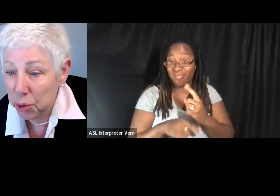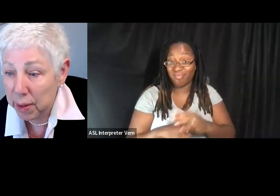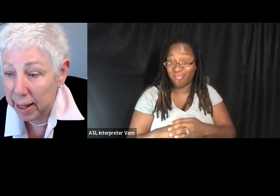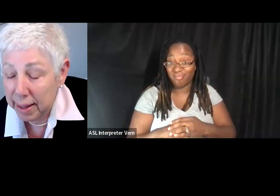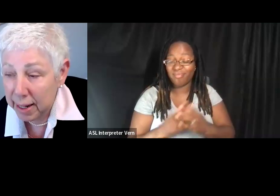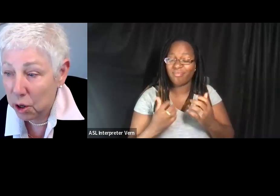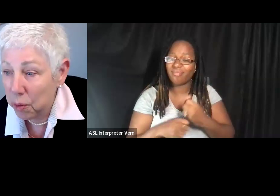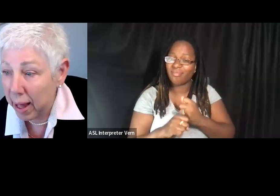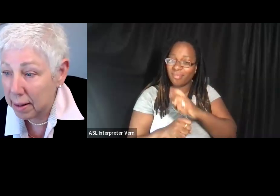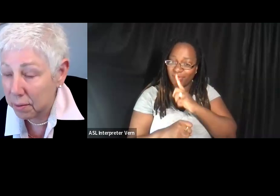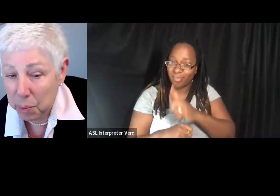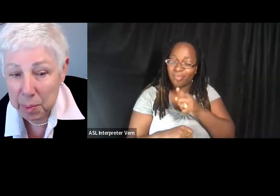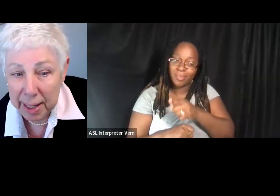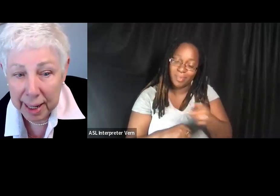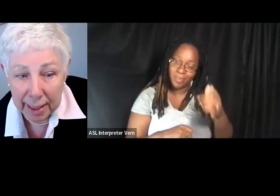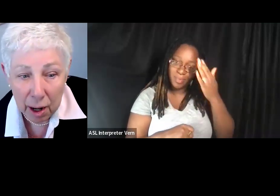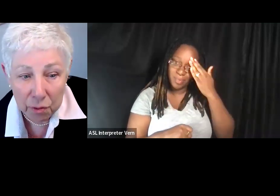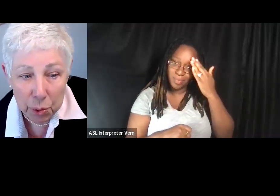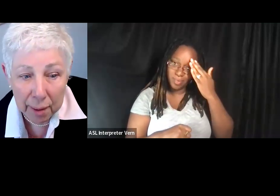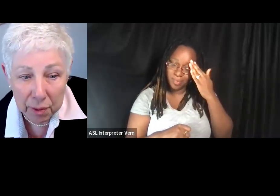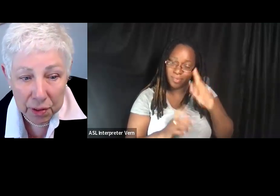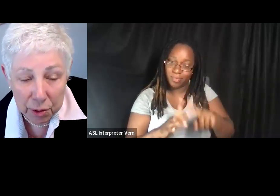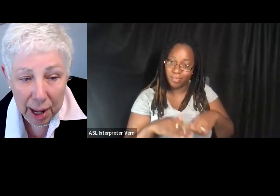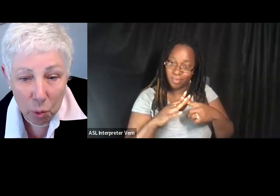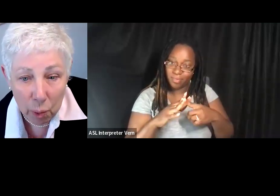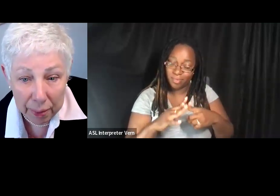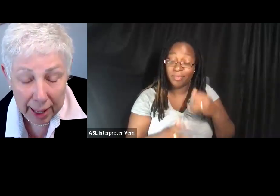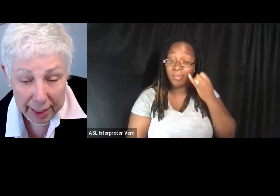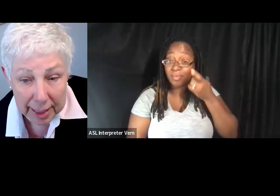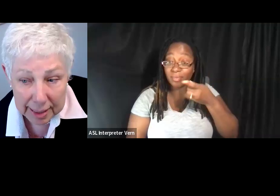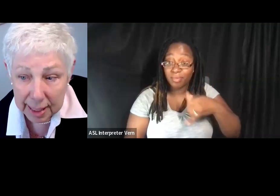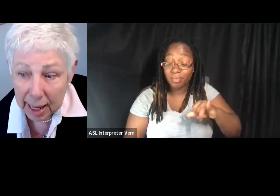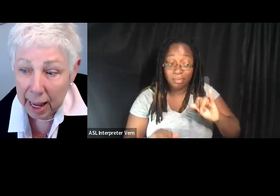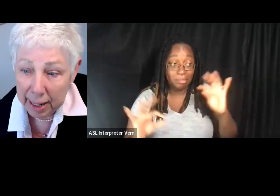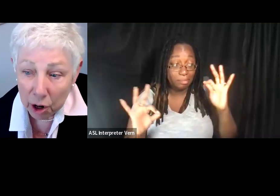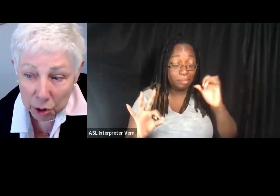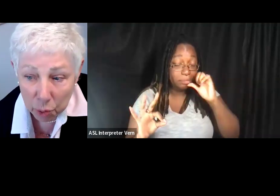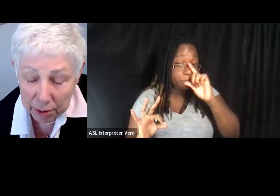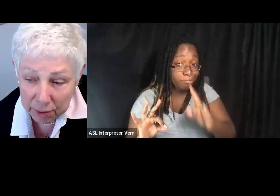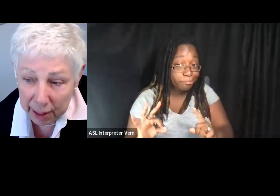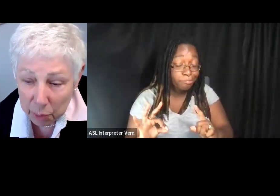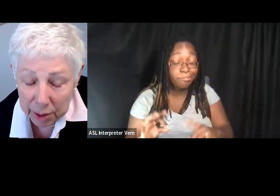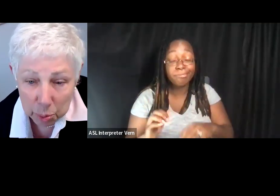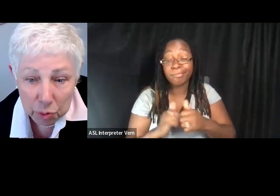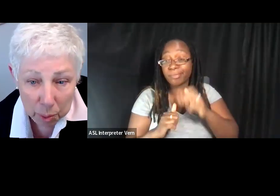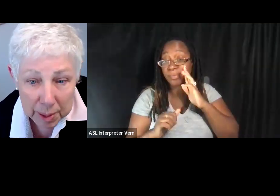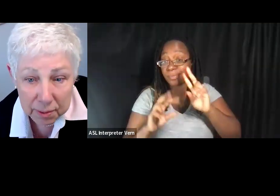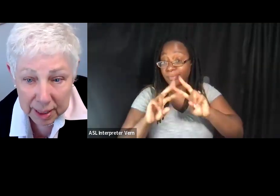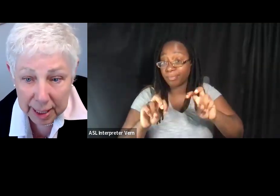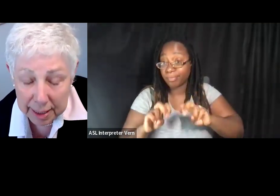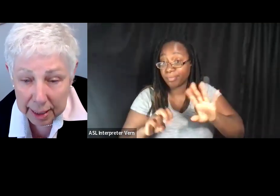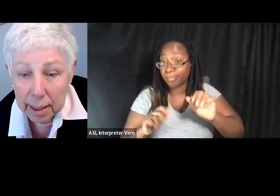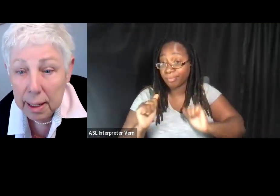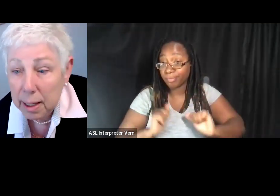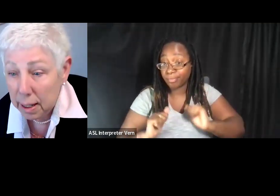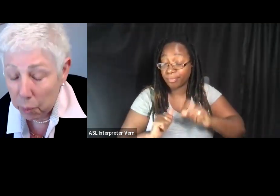make sure that they know that from the beginning. Now, if you haven't figured out what that is and how you're going to evaluate the performance of